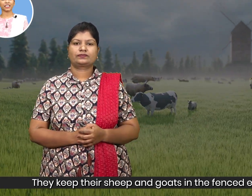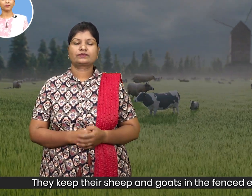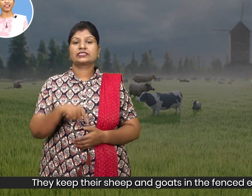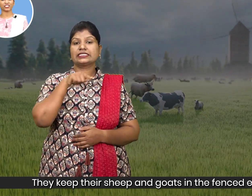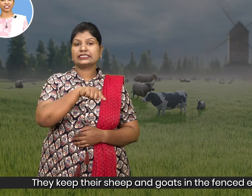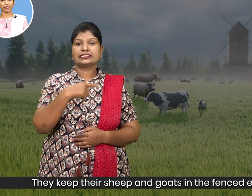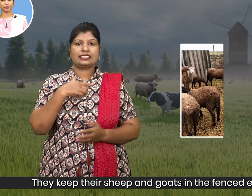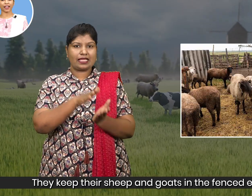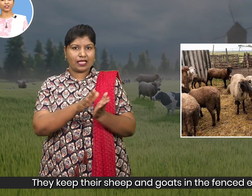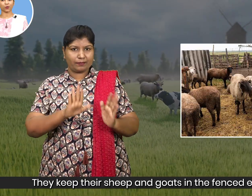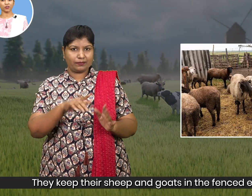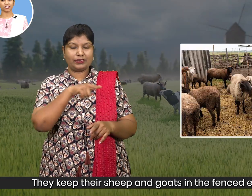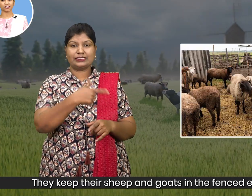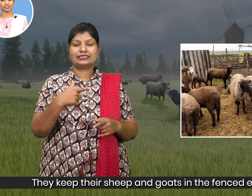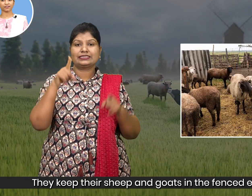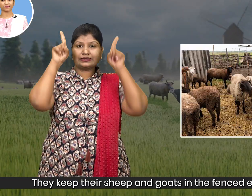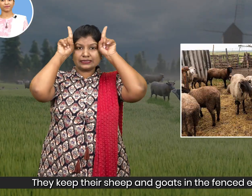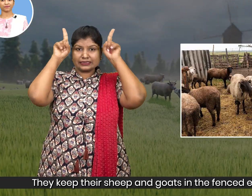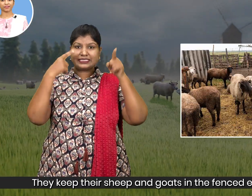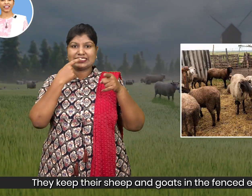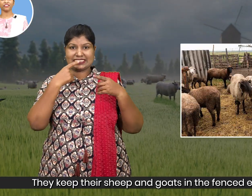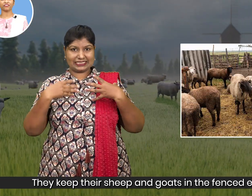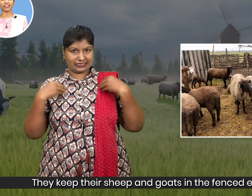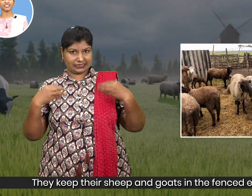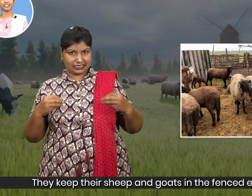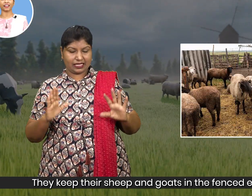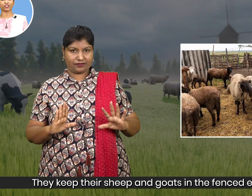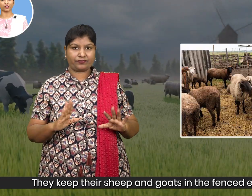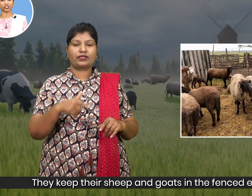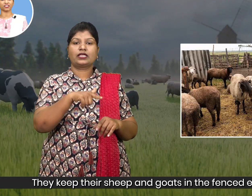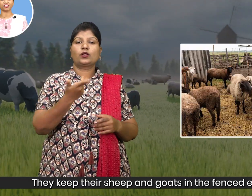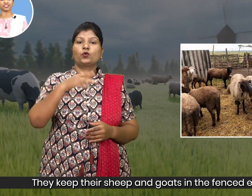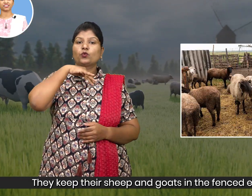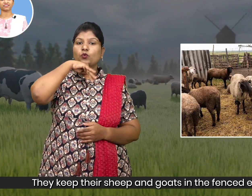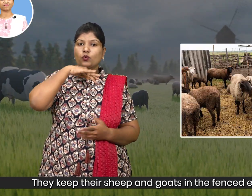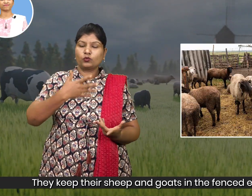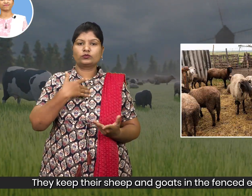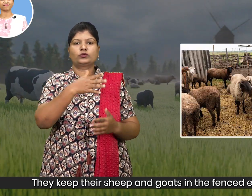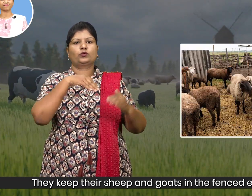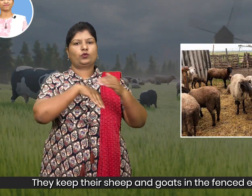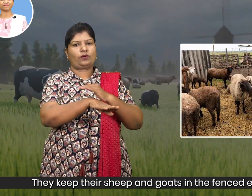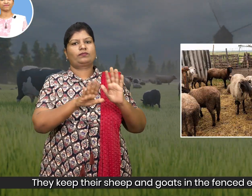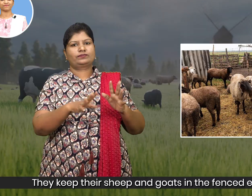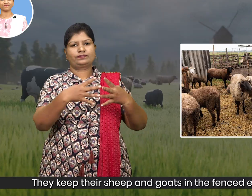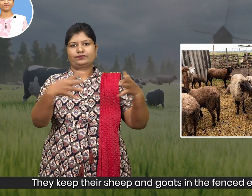They keep their sheep and goats in fenced enclosures.